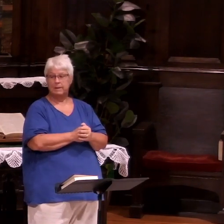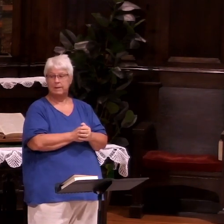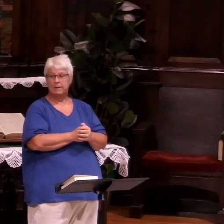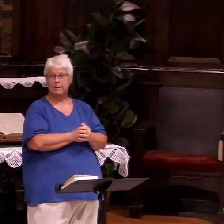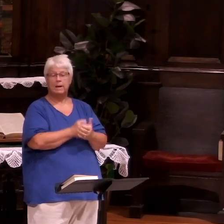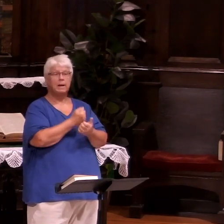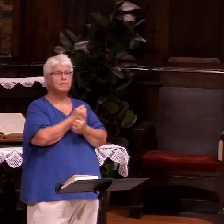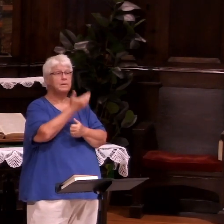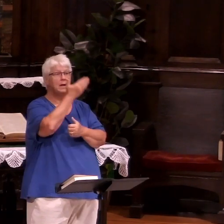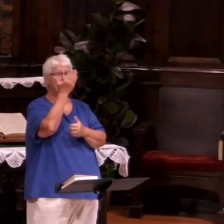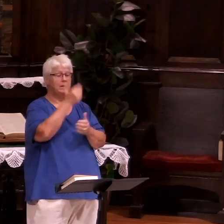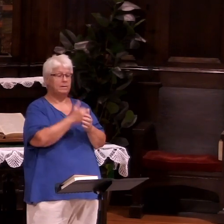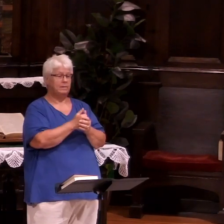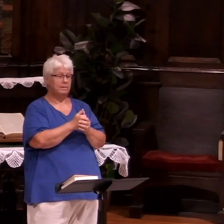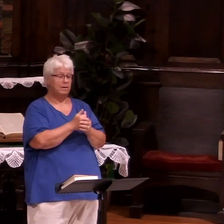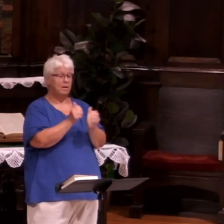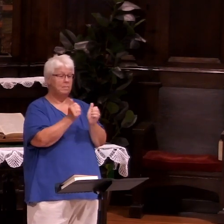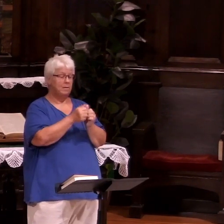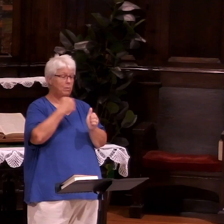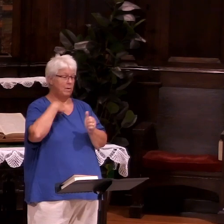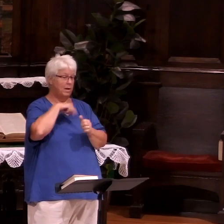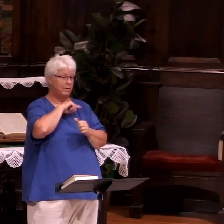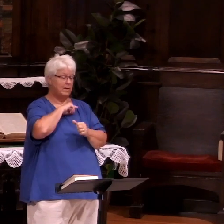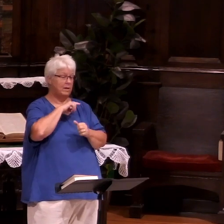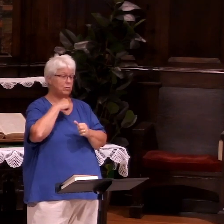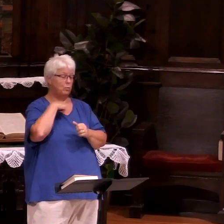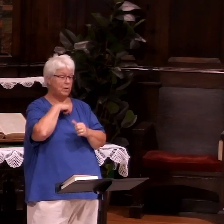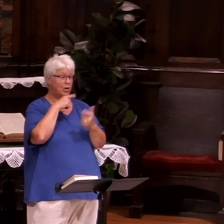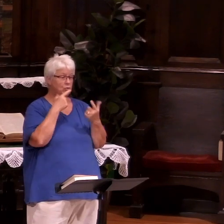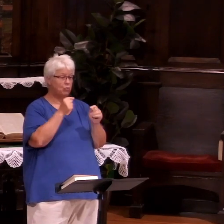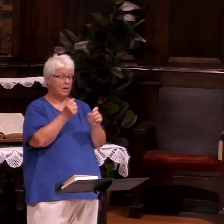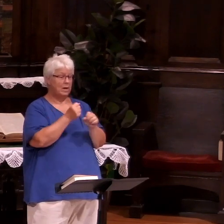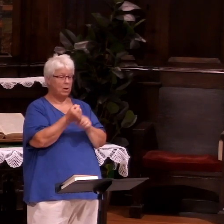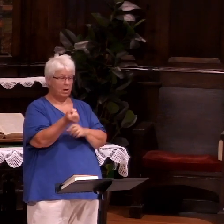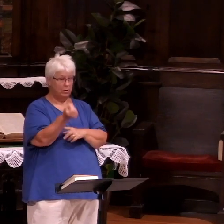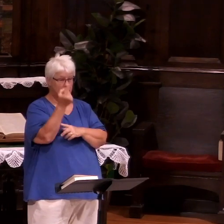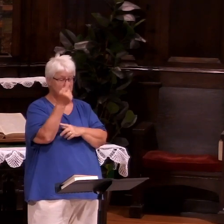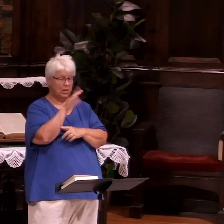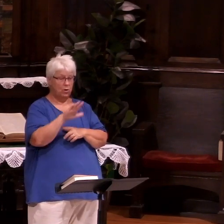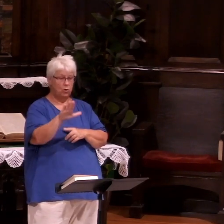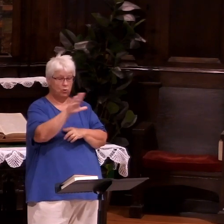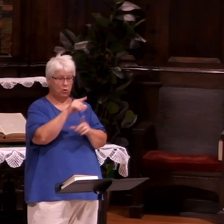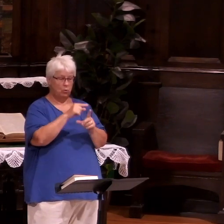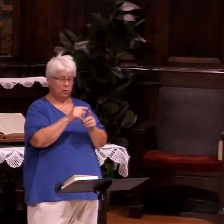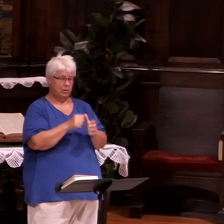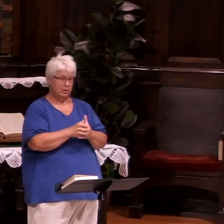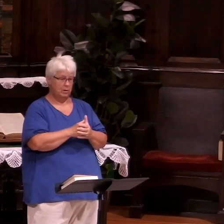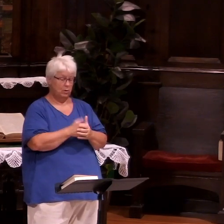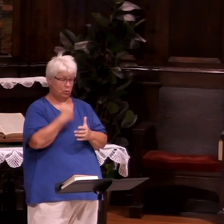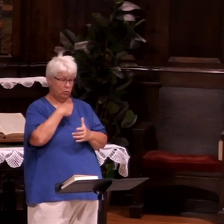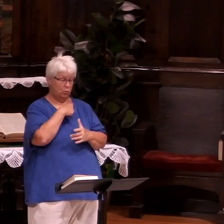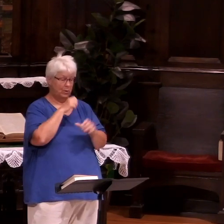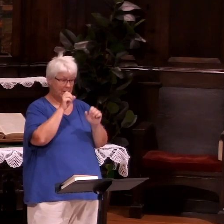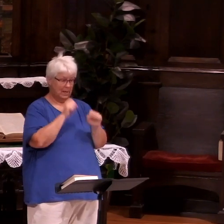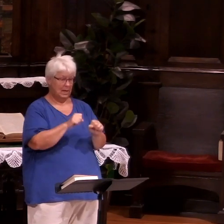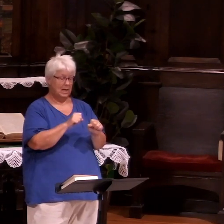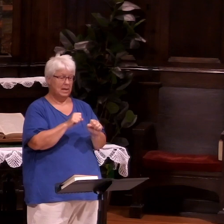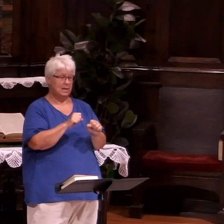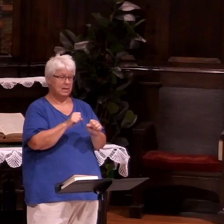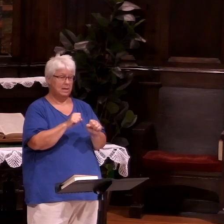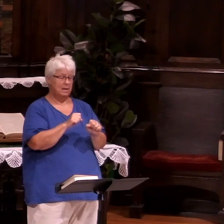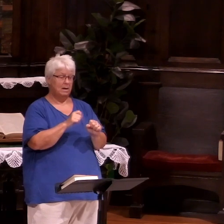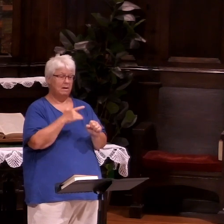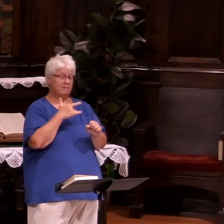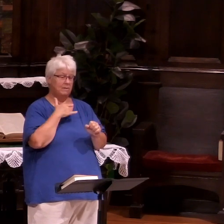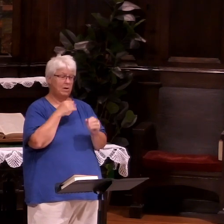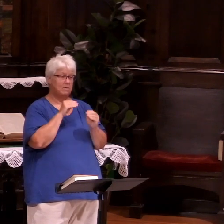Gracious and loving God, be with us as we try to make sense of your word so that we can be